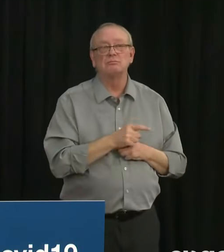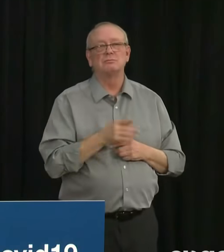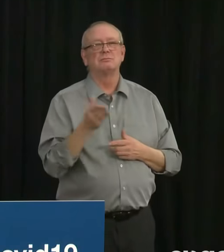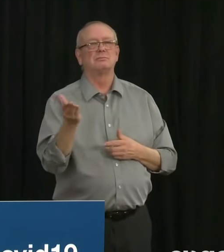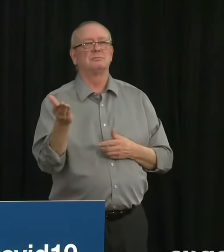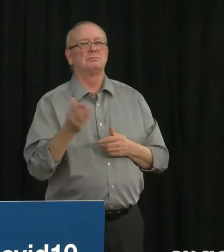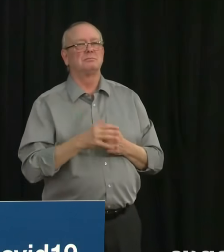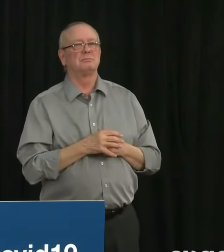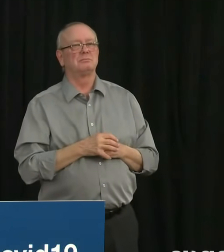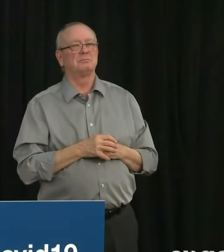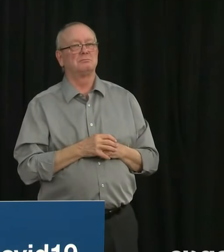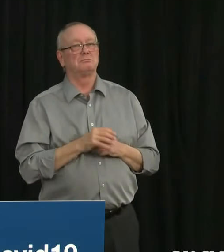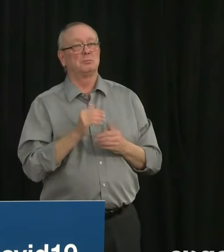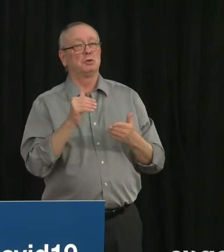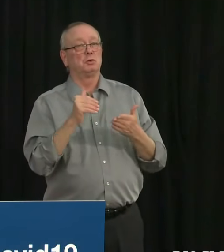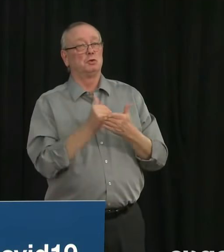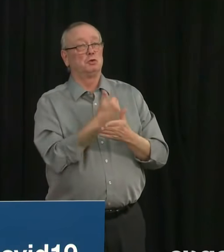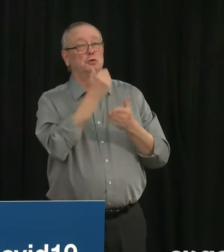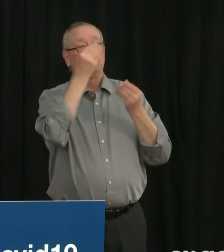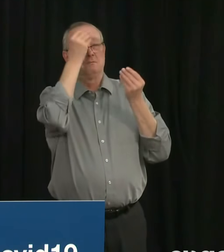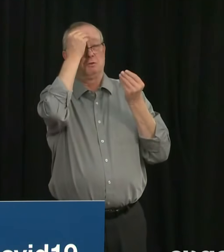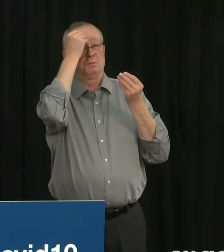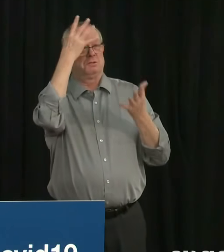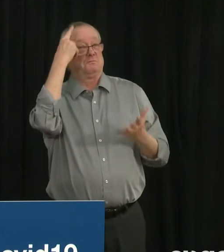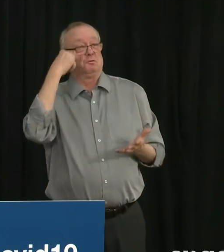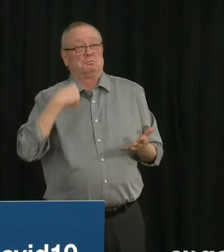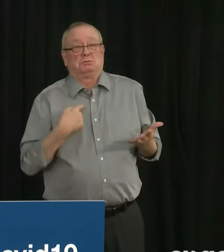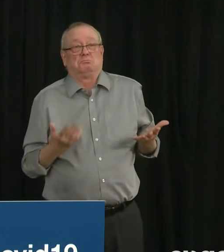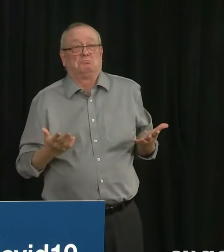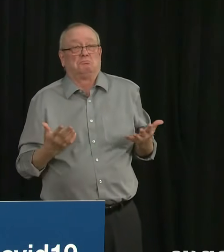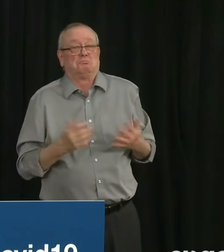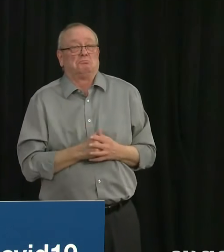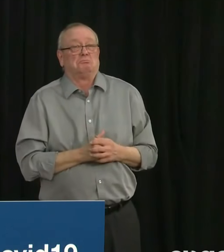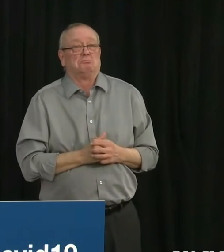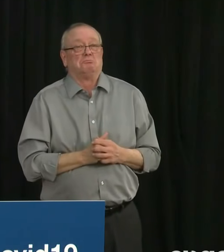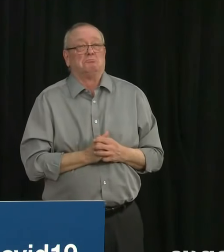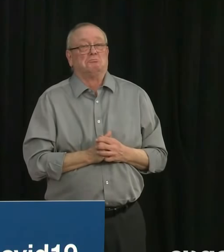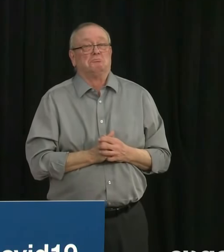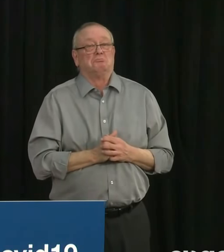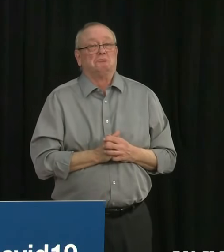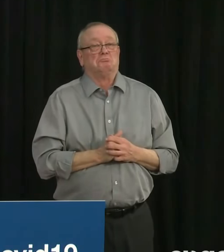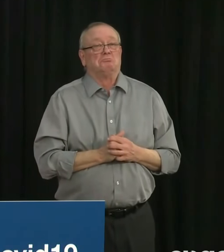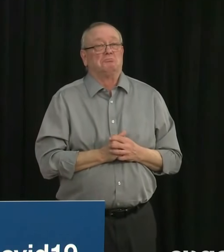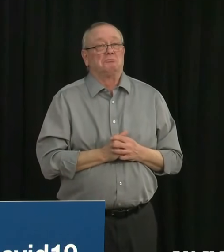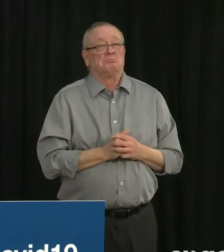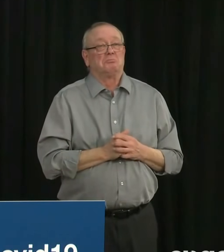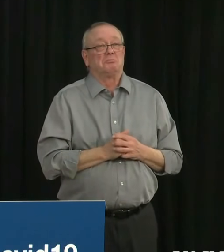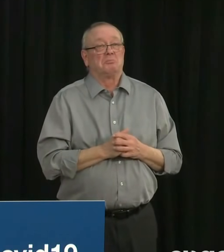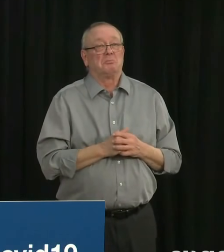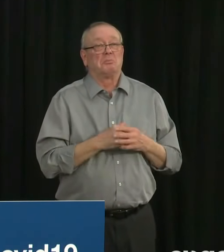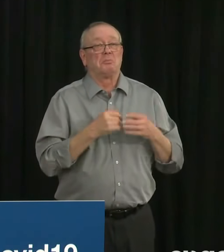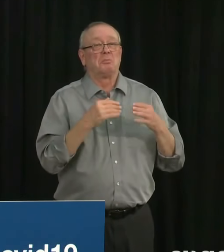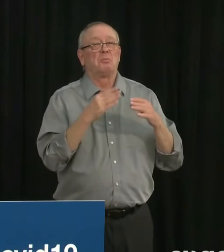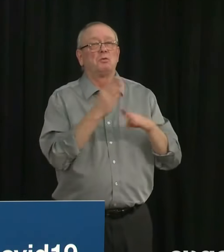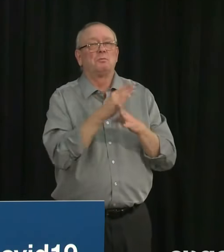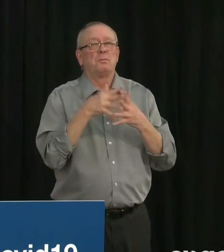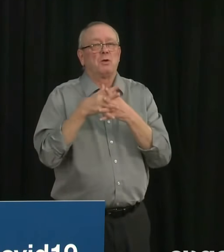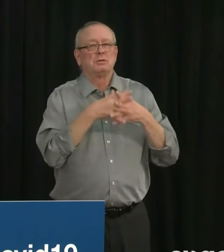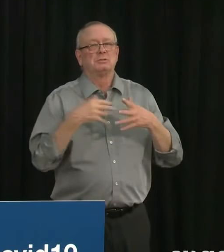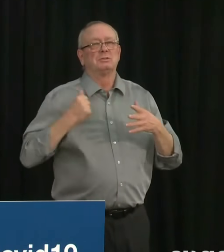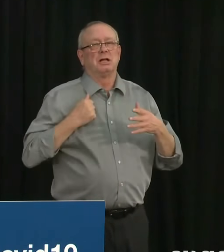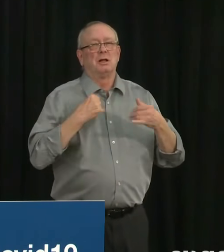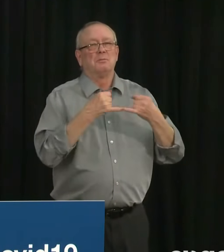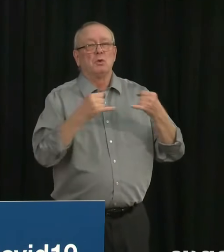particular case. What I know is that the test that's being done for the border pilot is a test